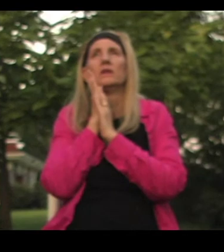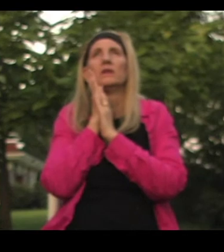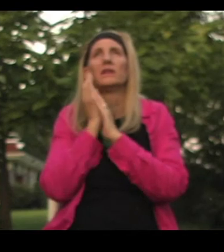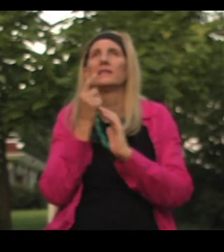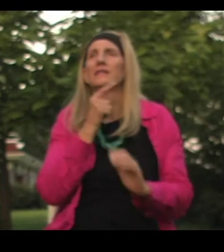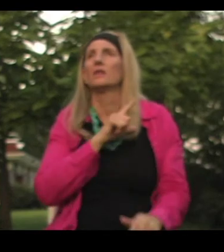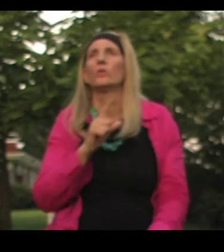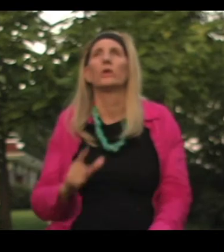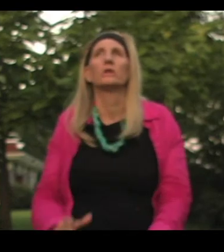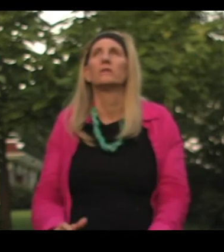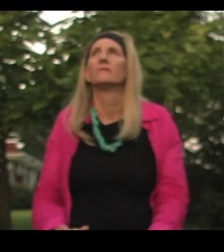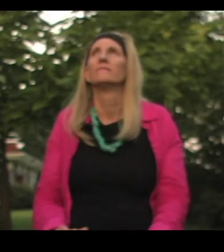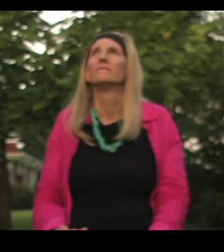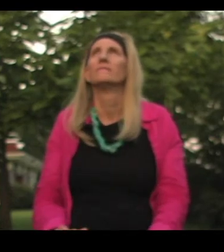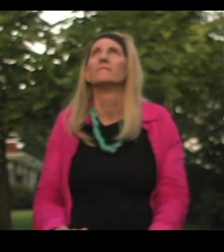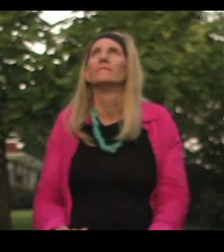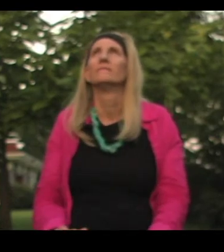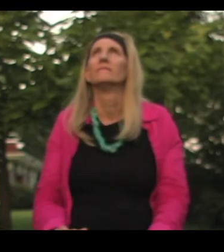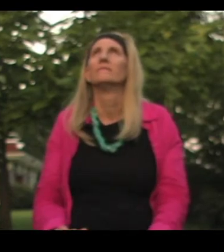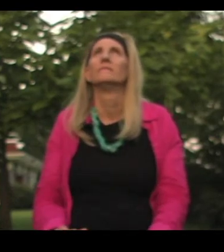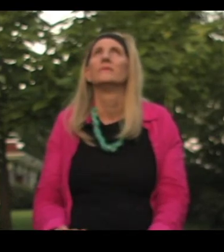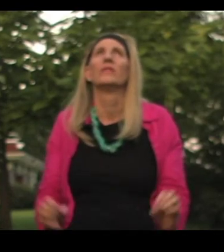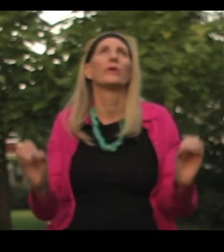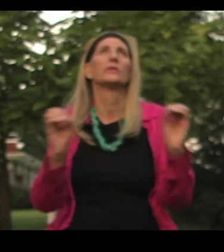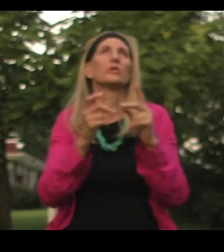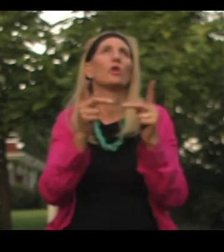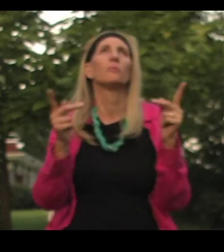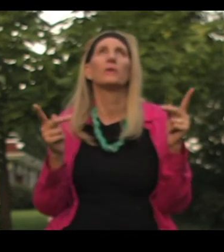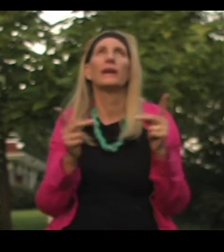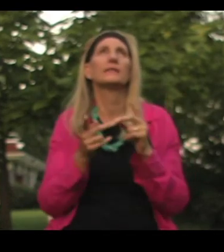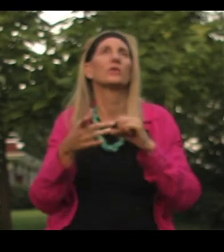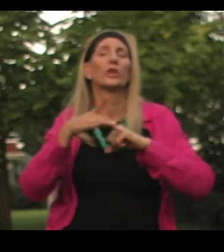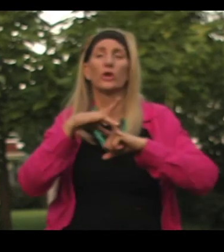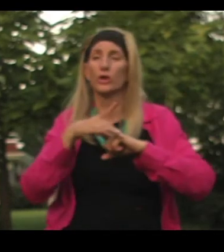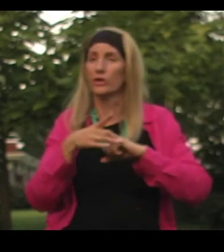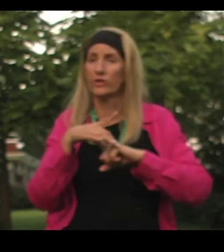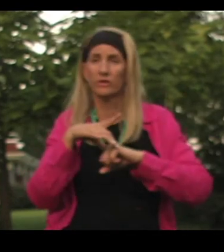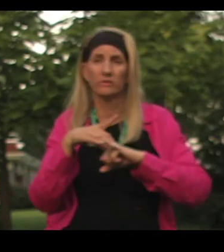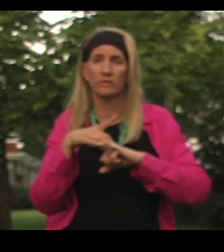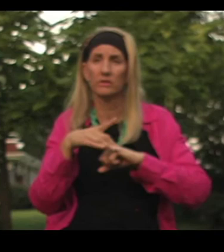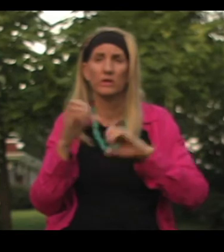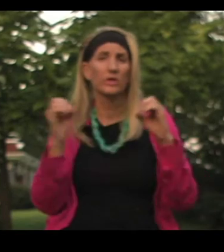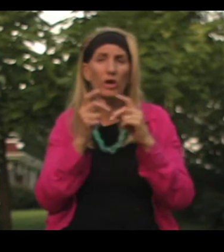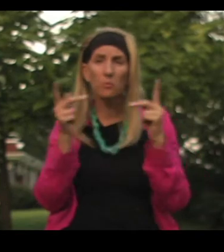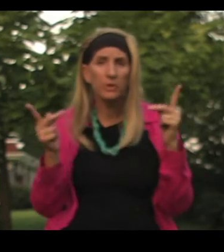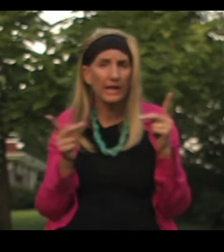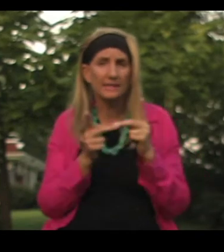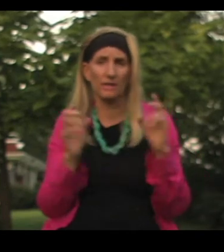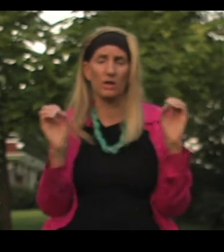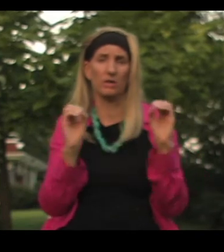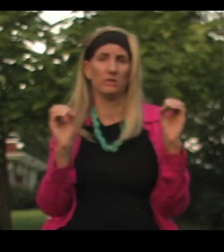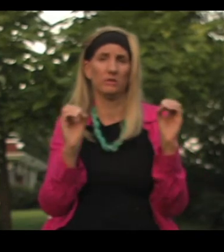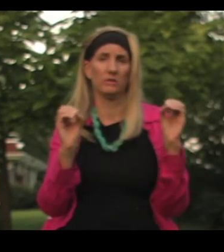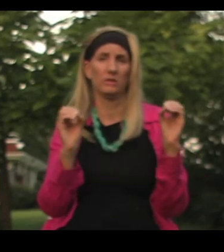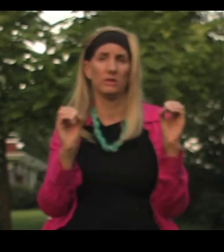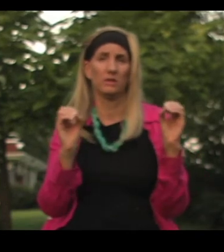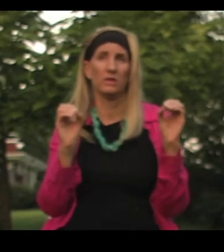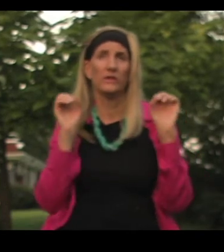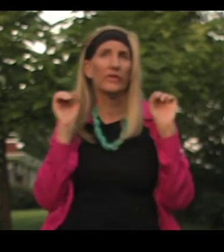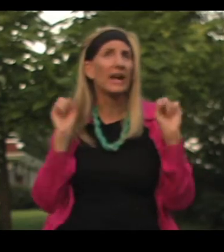And I said, Lord, there is no place on earth, no place at all, that I could